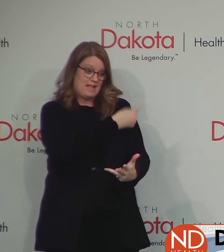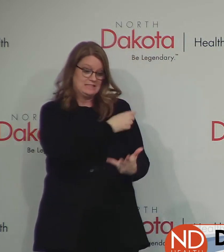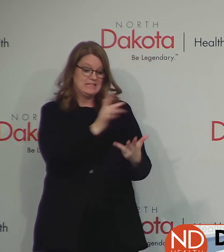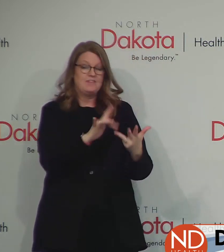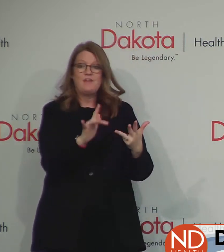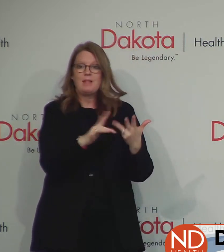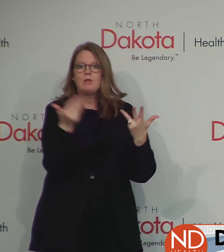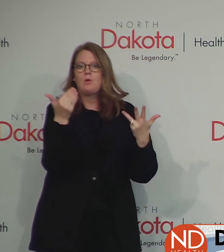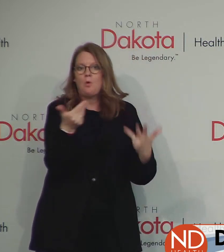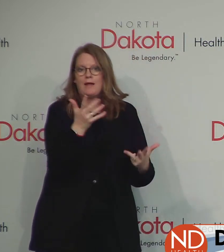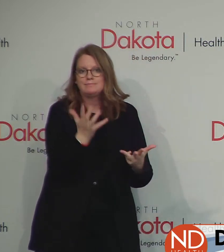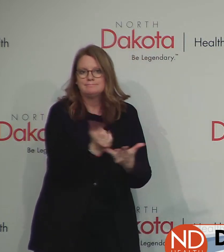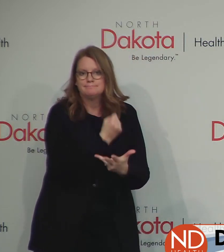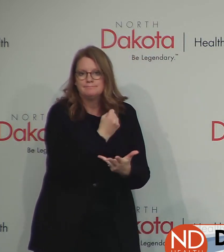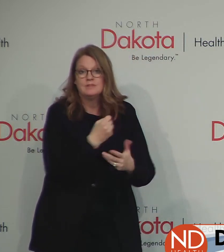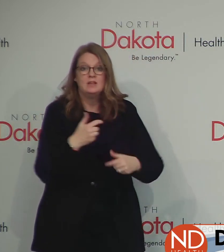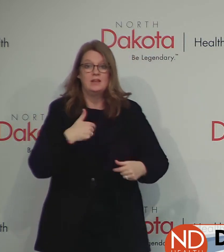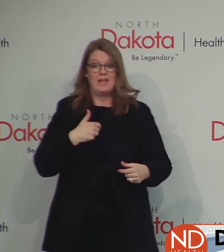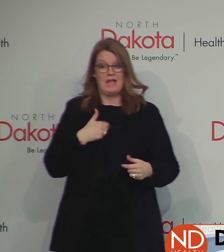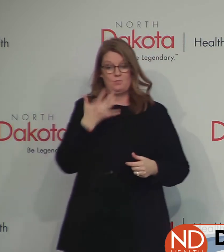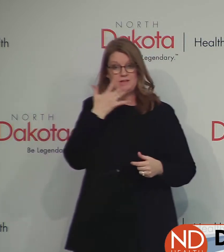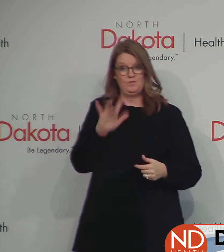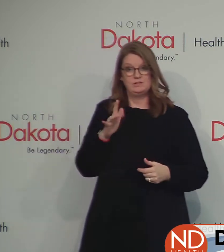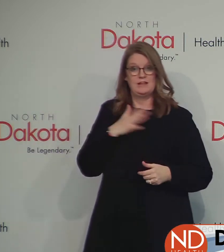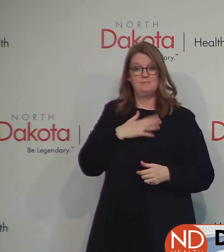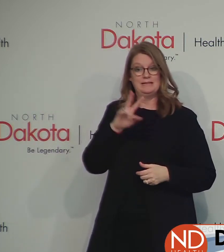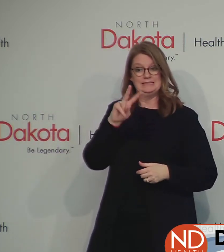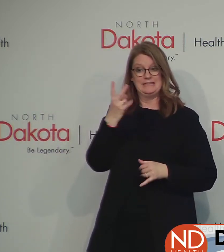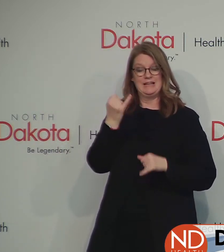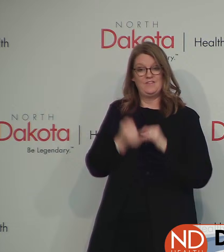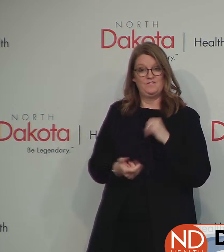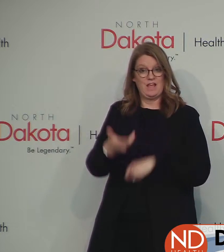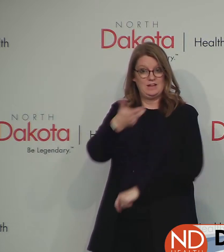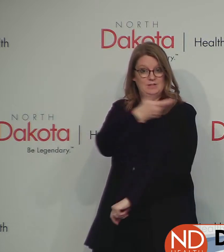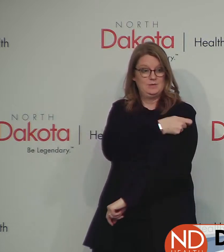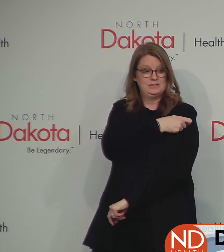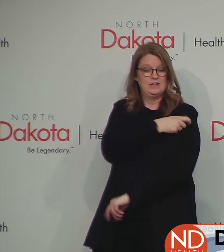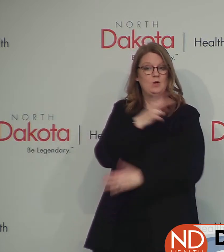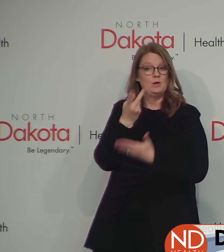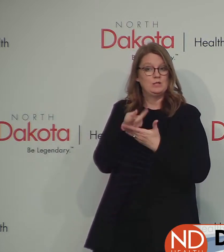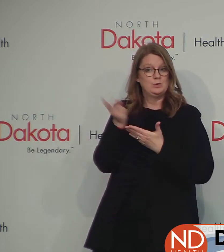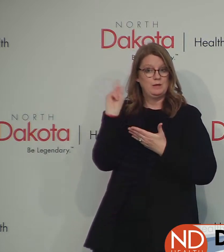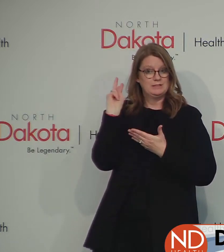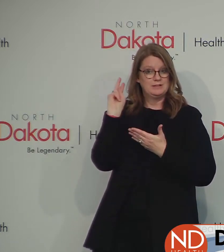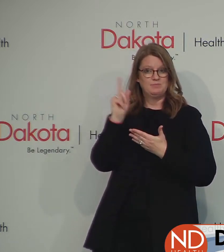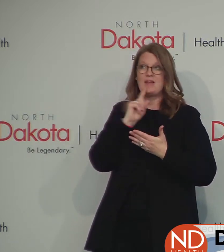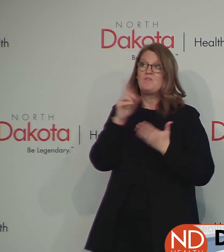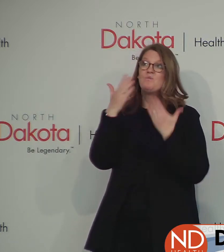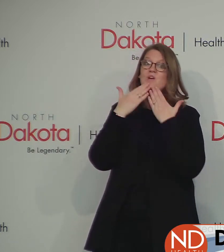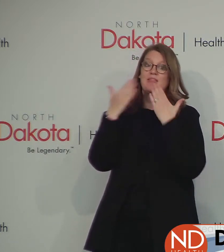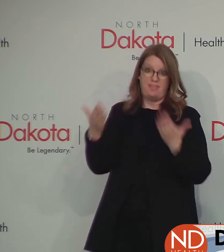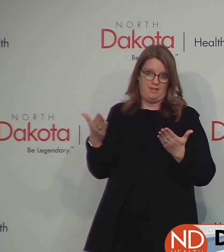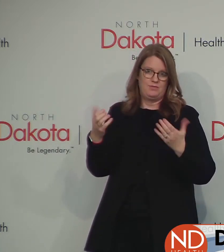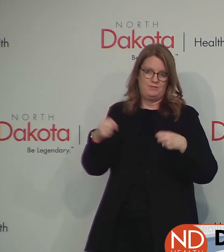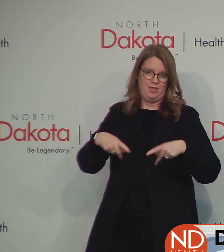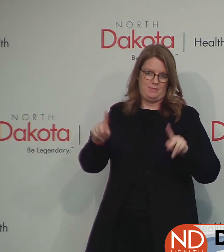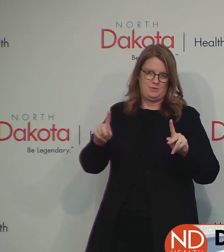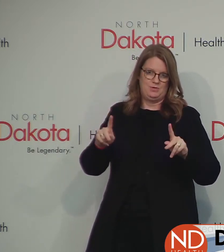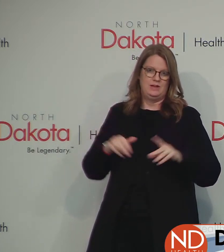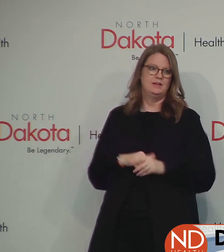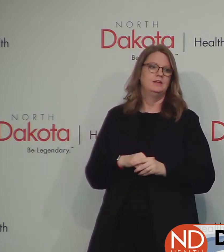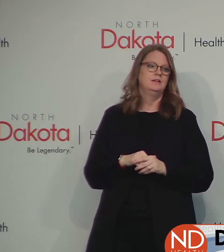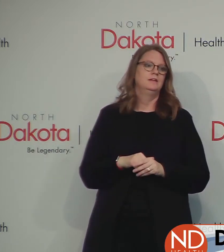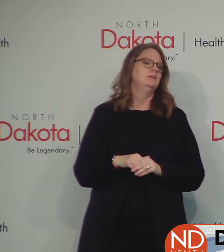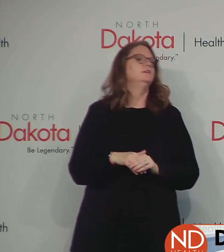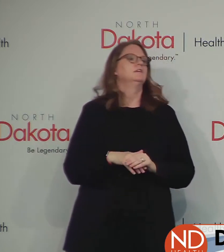you. I was actually fortunate enough to get my second and final dose of the vaccine 2 weeks ago, and I'm very thankful for that opportunity. I